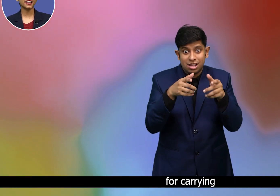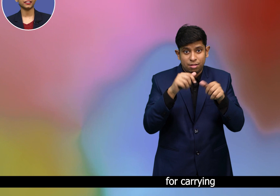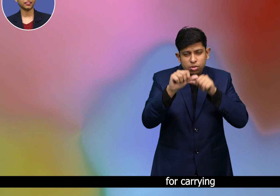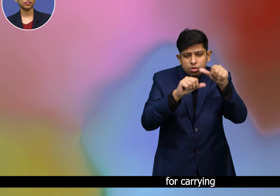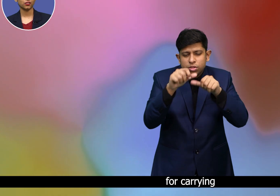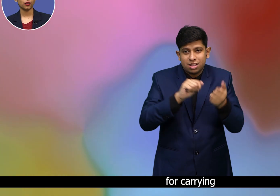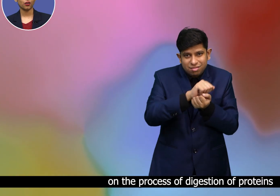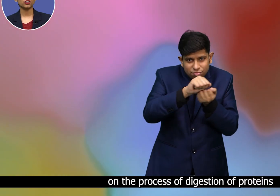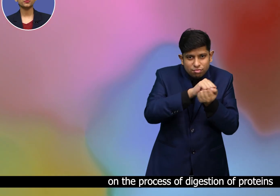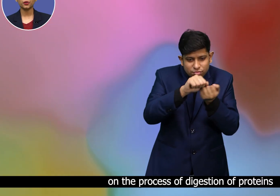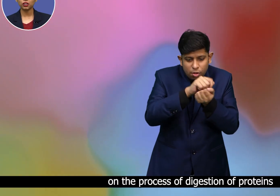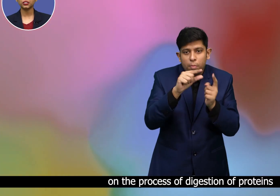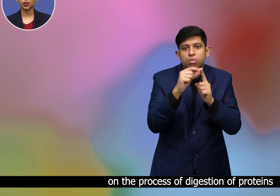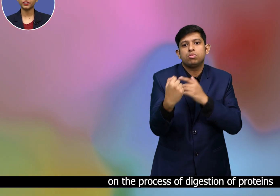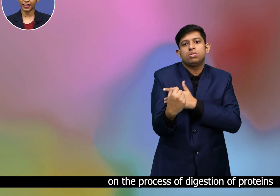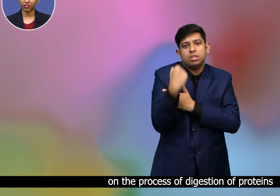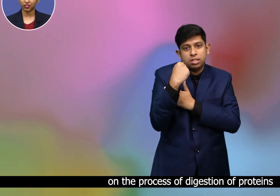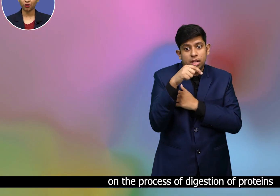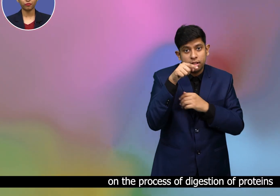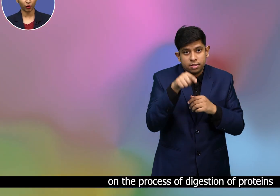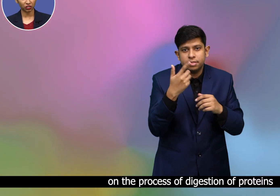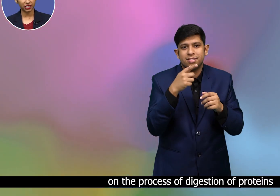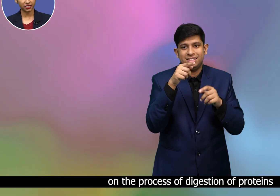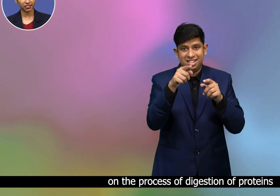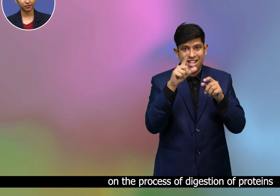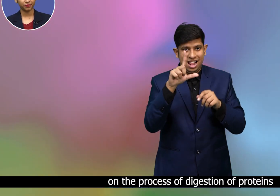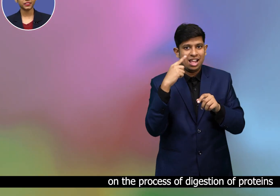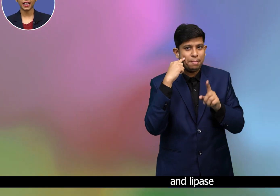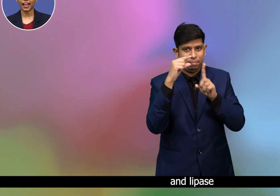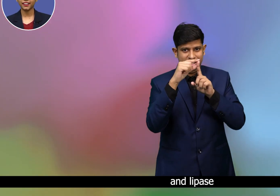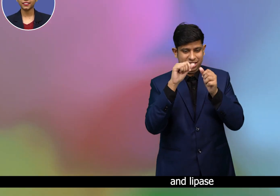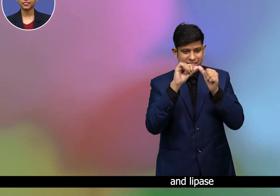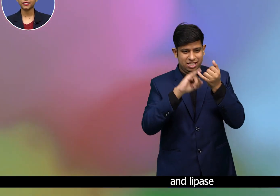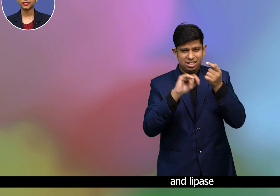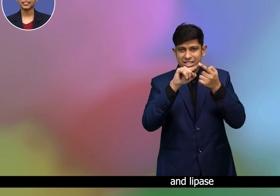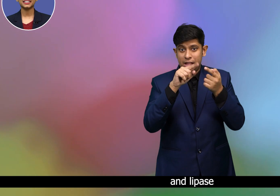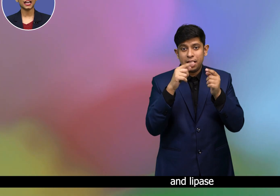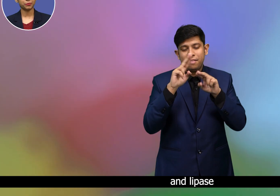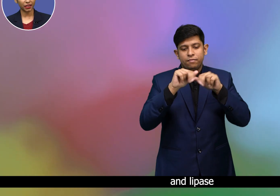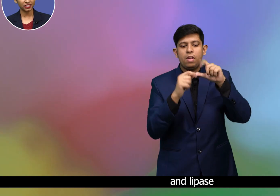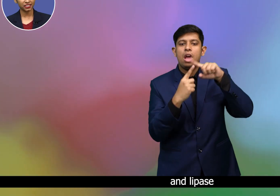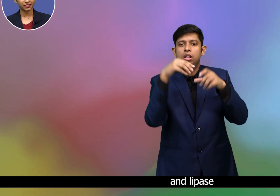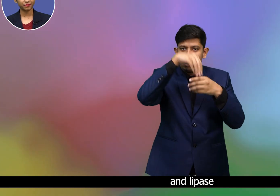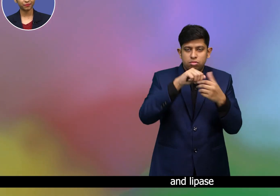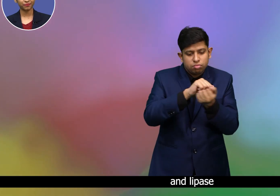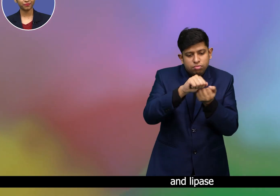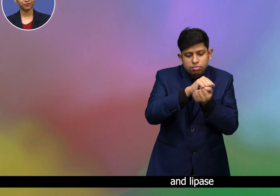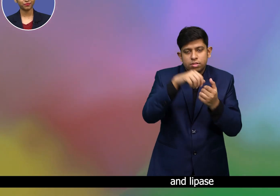for carrying on the process of digestion of proteins and